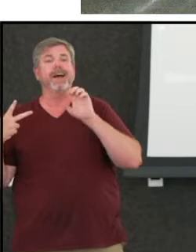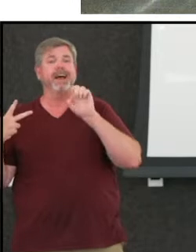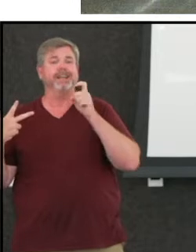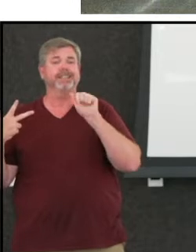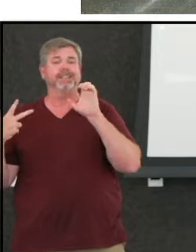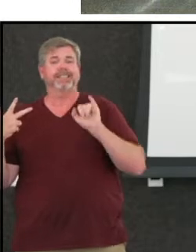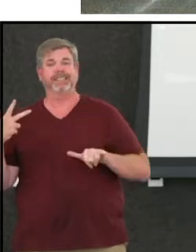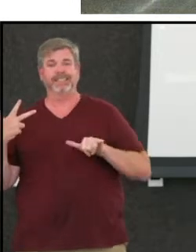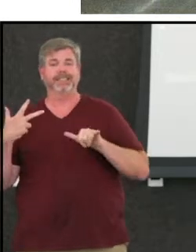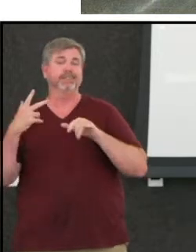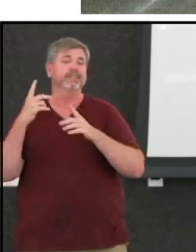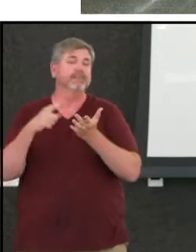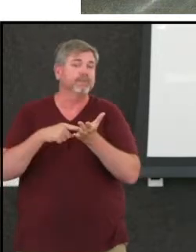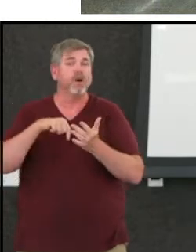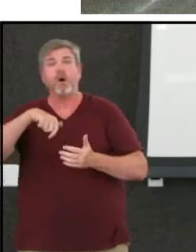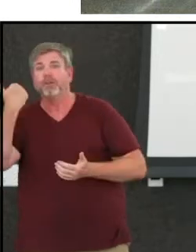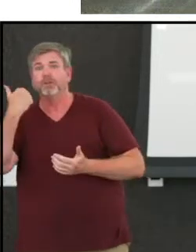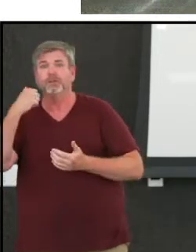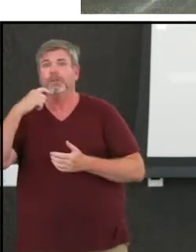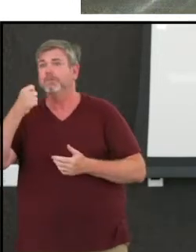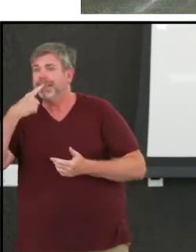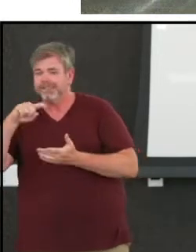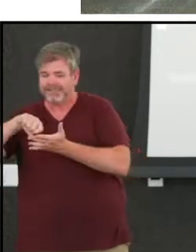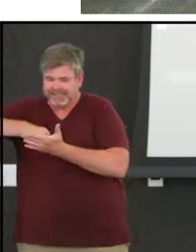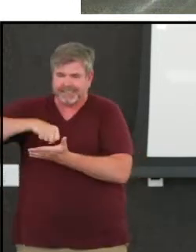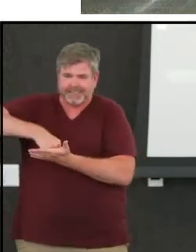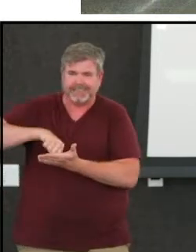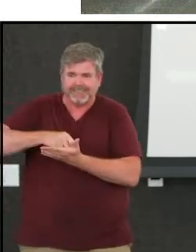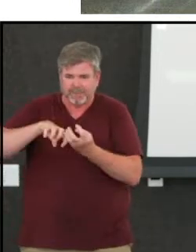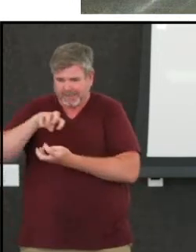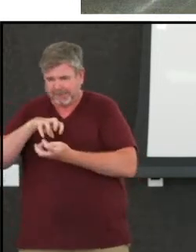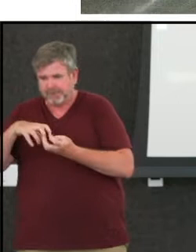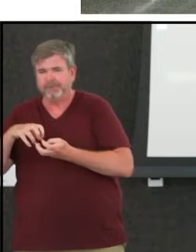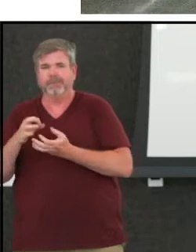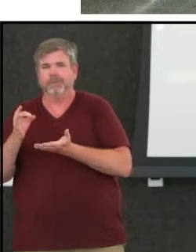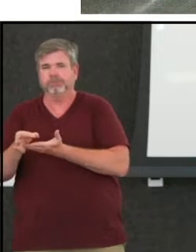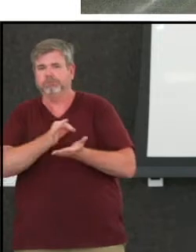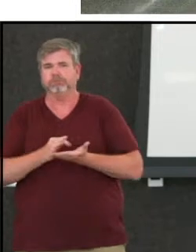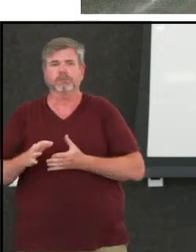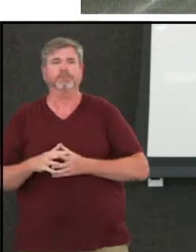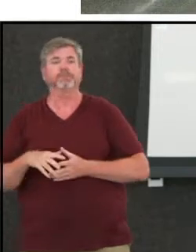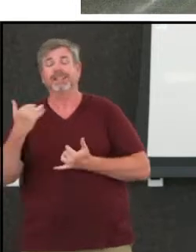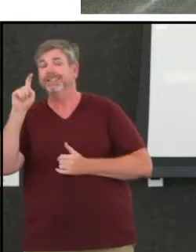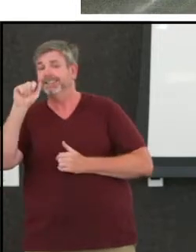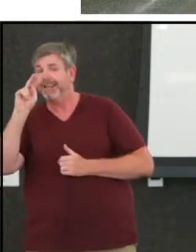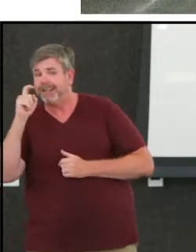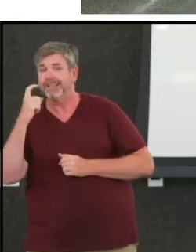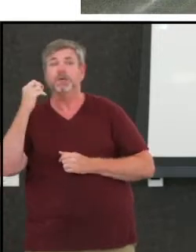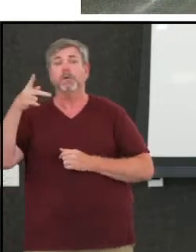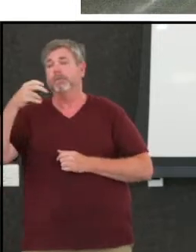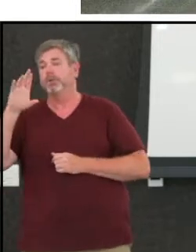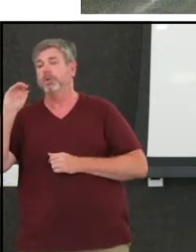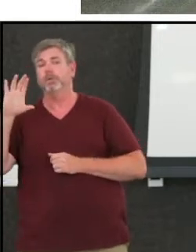as you just heard. Kids thinking they're taking Xanax or Percocet, but it's mixed with fentanyl if you're